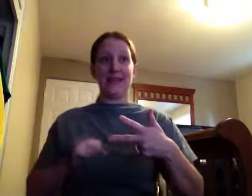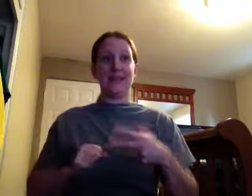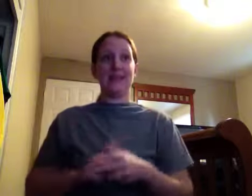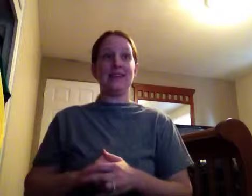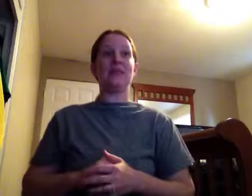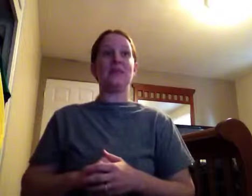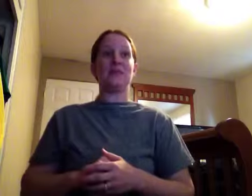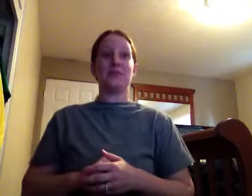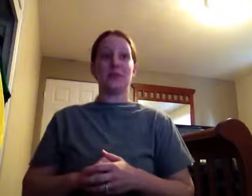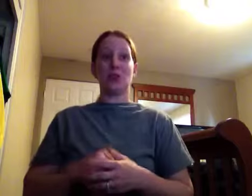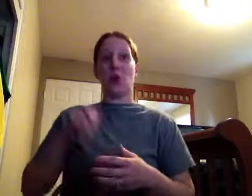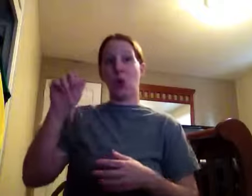26.98 grams.